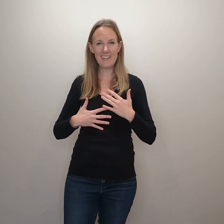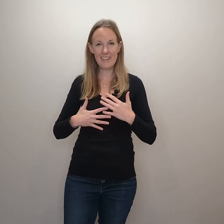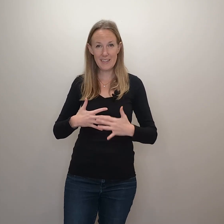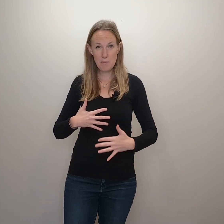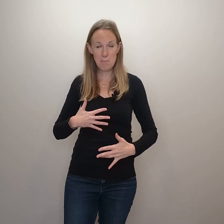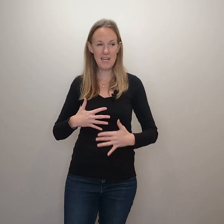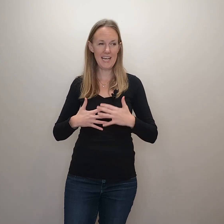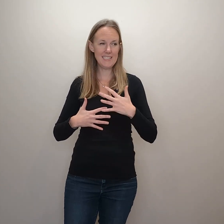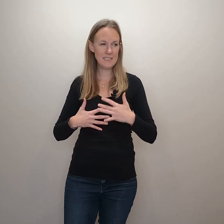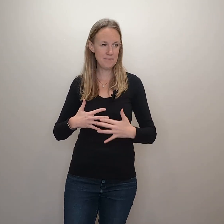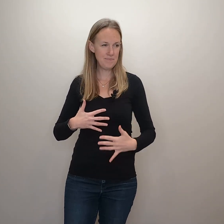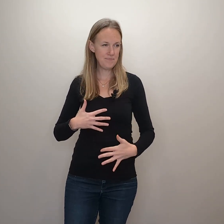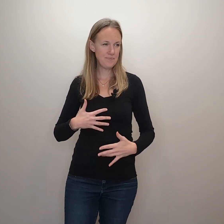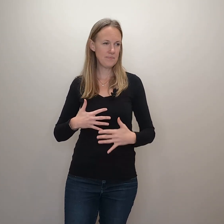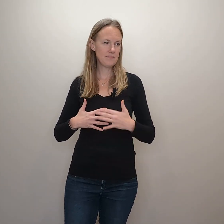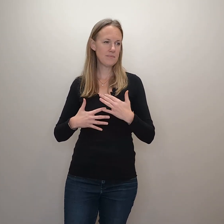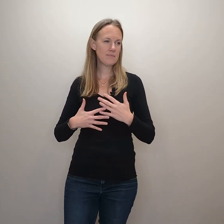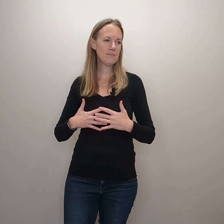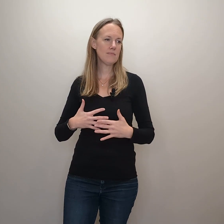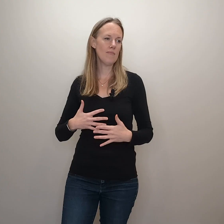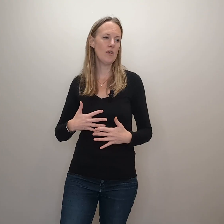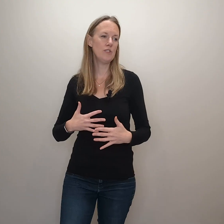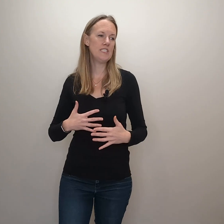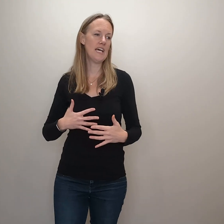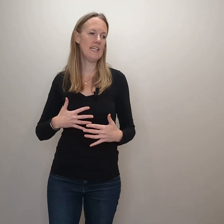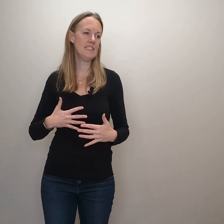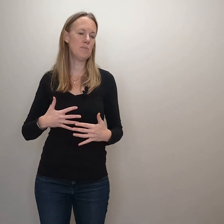wiggling. Bled. Who shed his